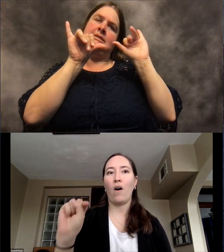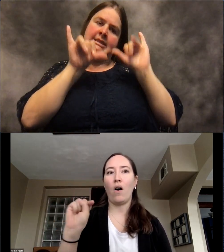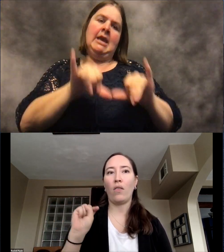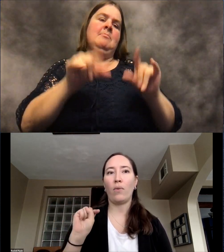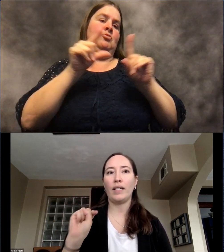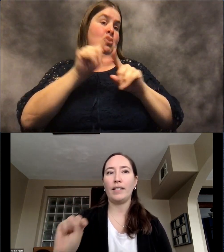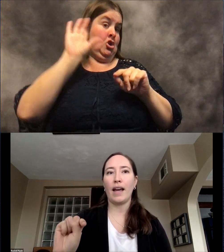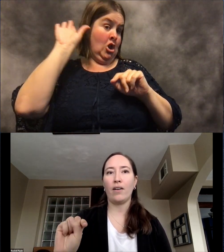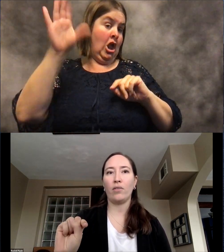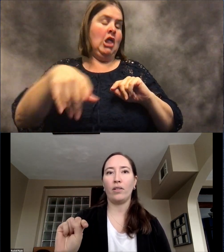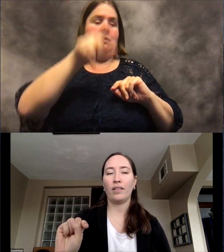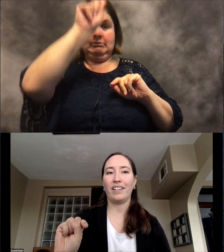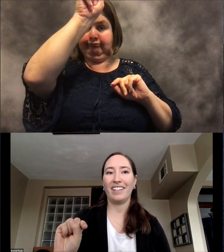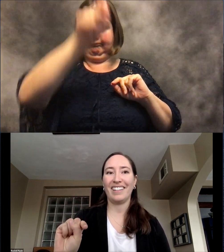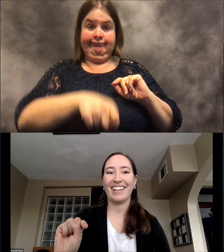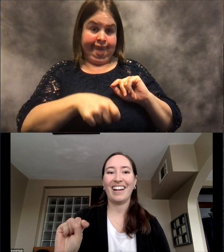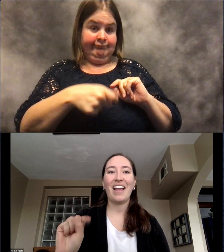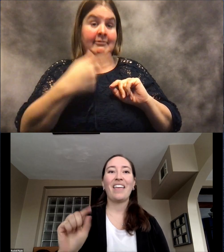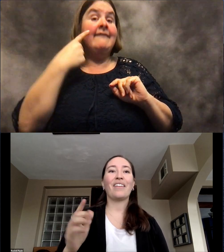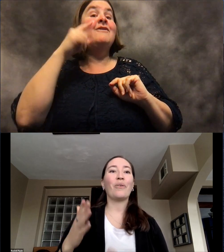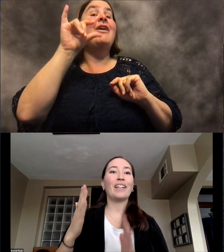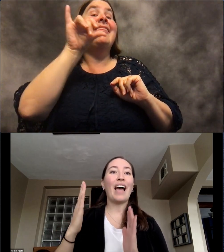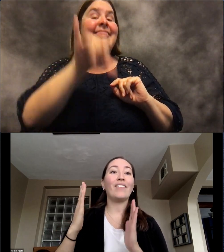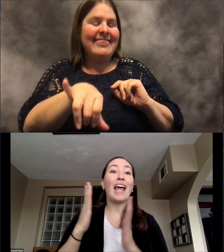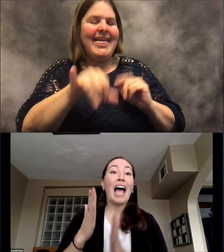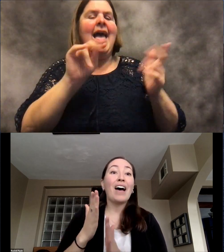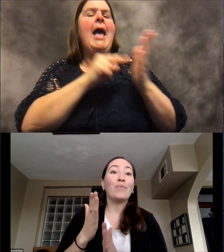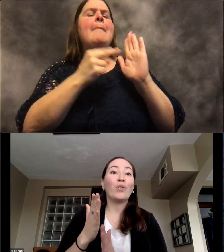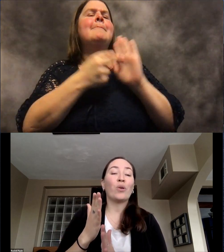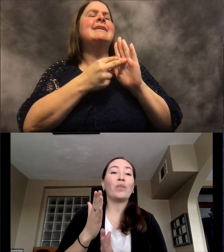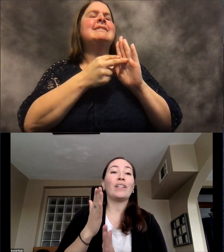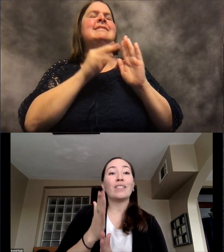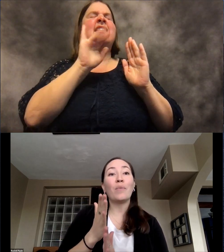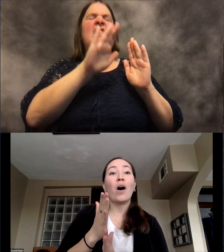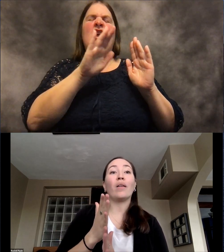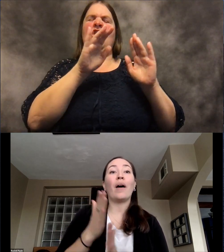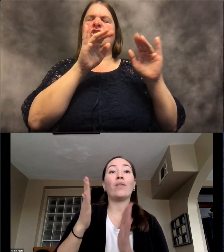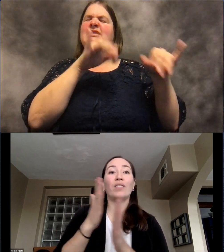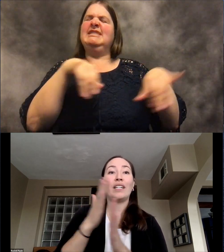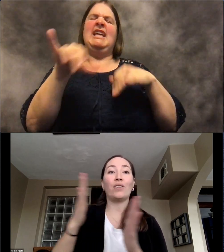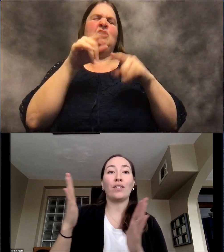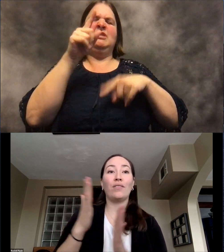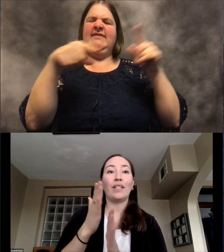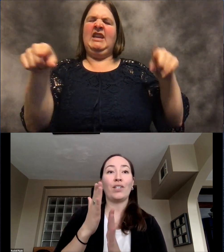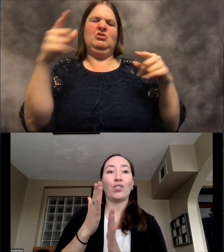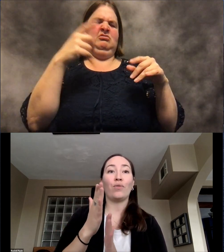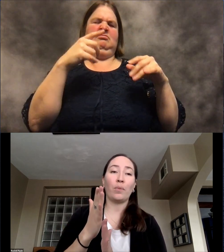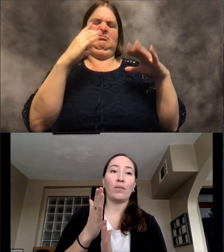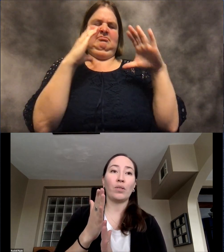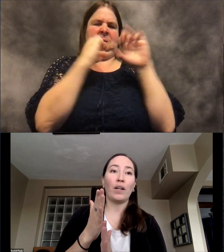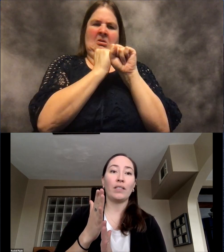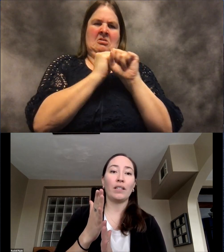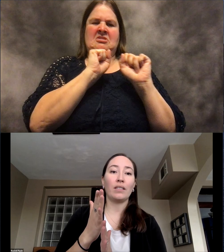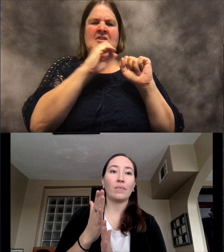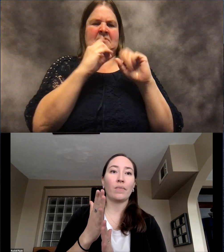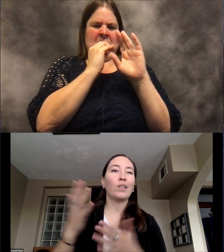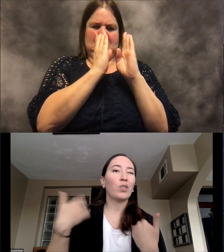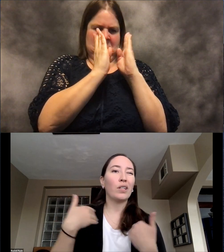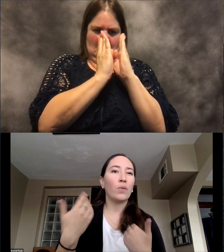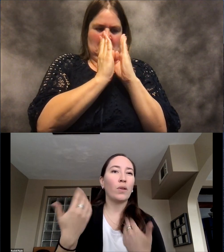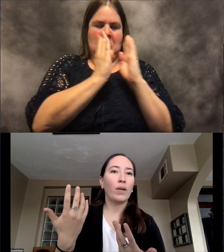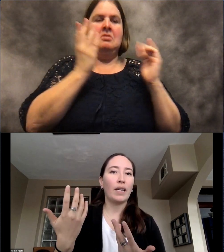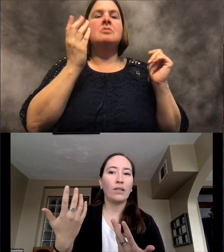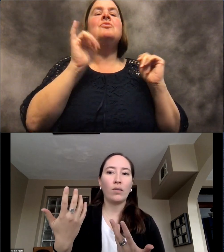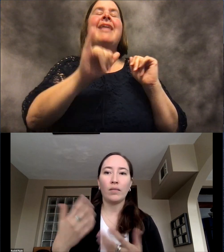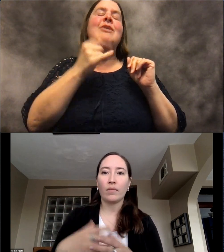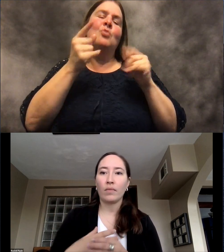thing all the way down, they're going to have an abnormally small amount of standard deviation from their responses. So